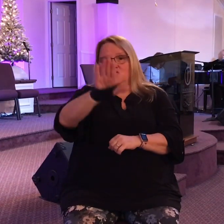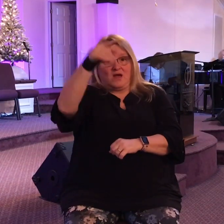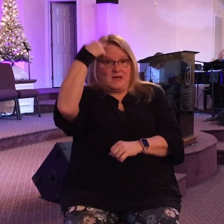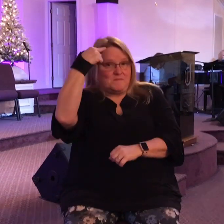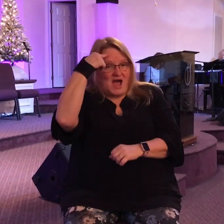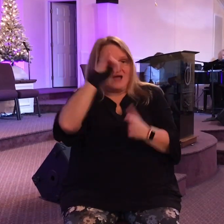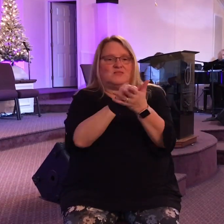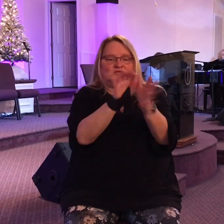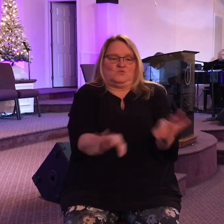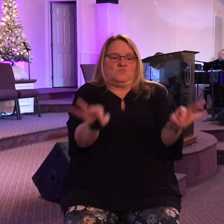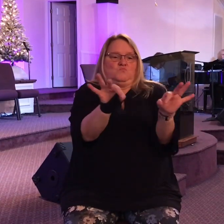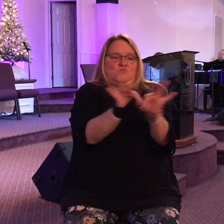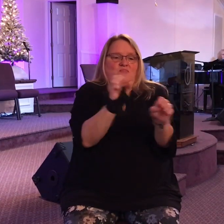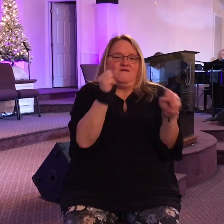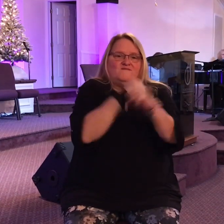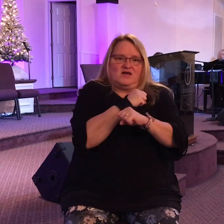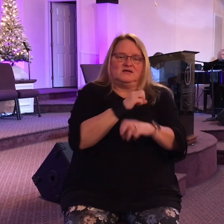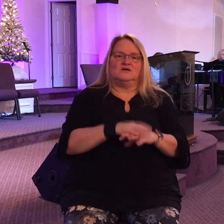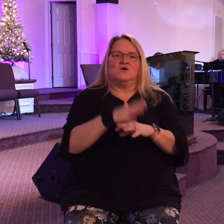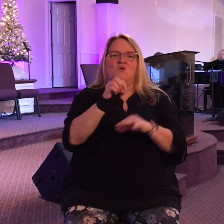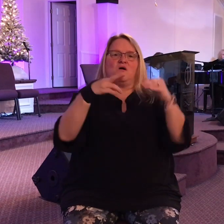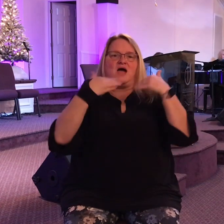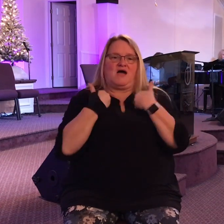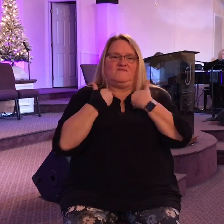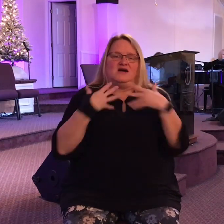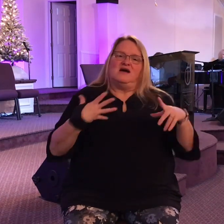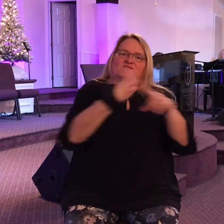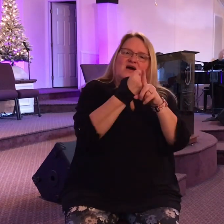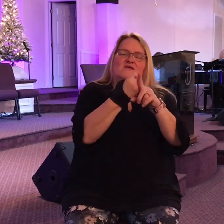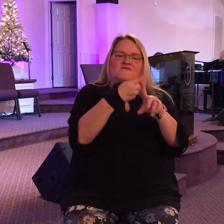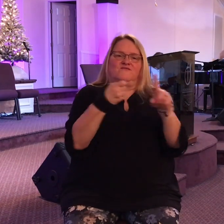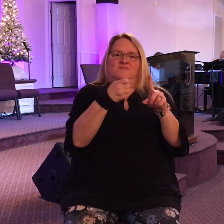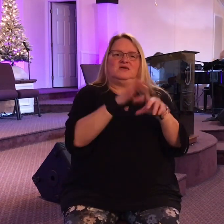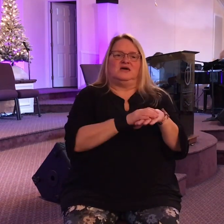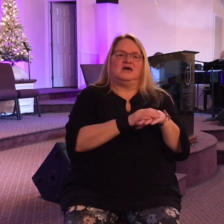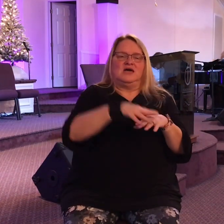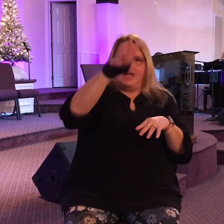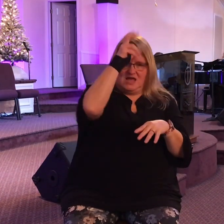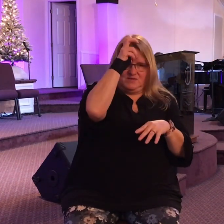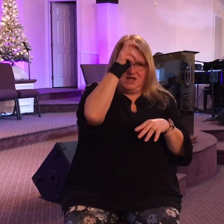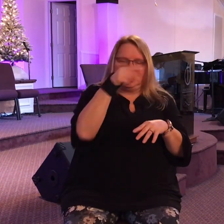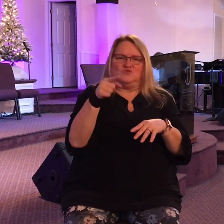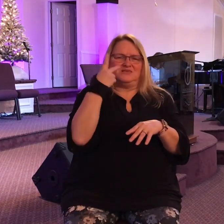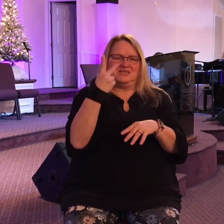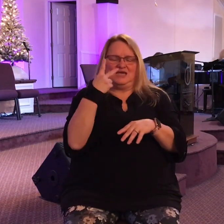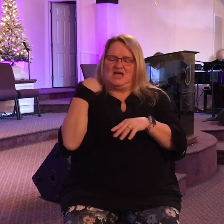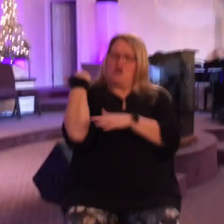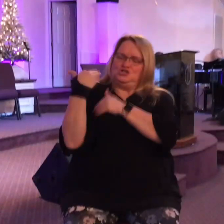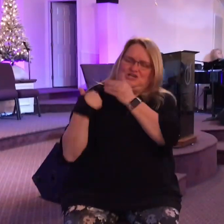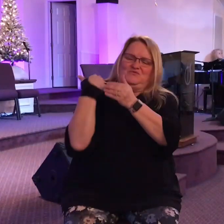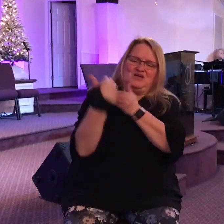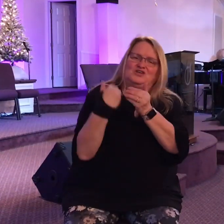Anybody in this room got an attack of the enemy that's been on your family and for generations, and you are ready to see that thing broken over your